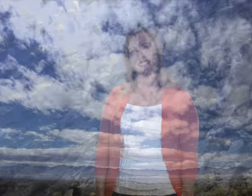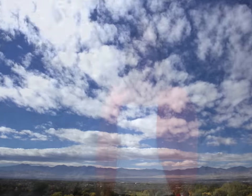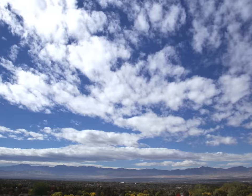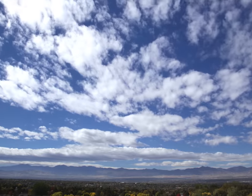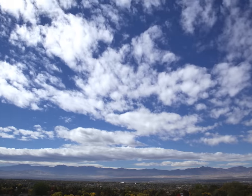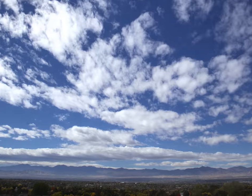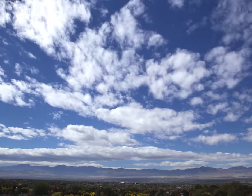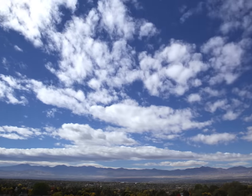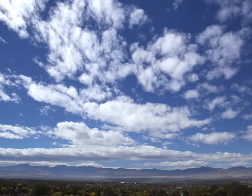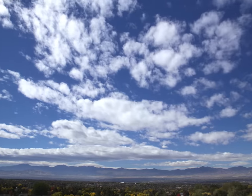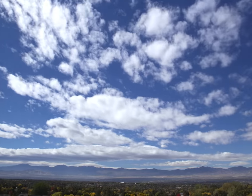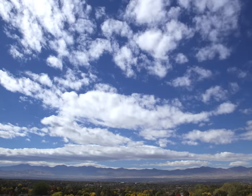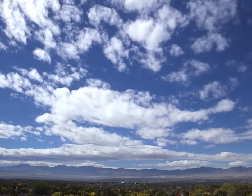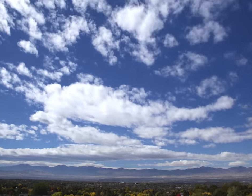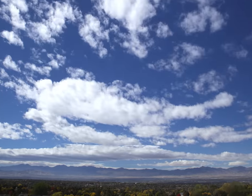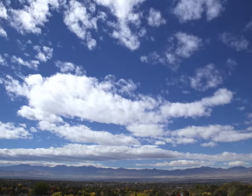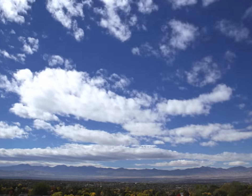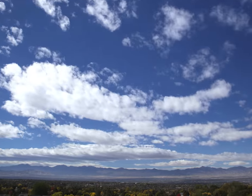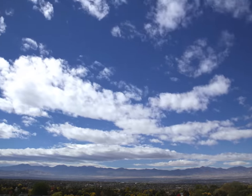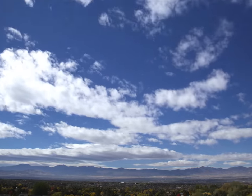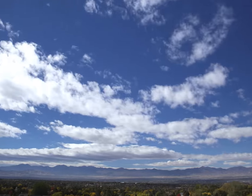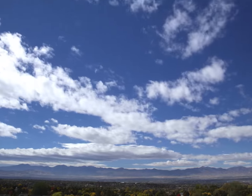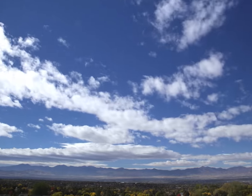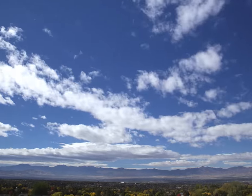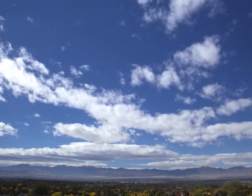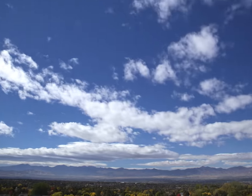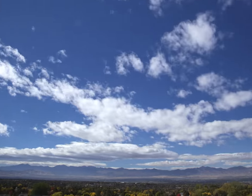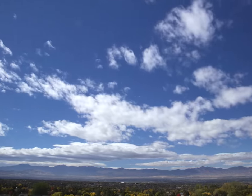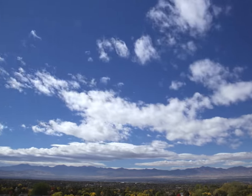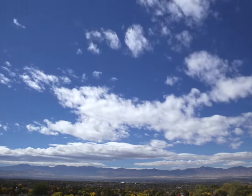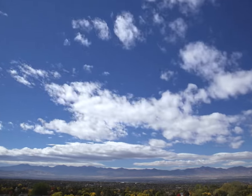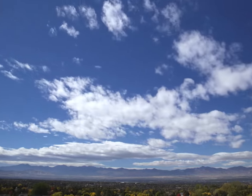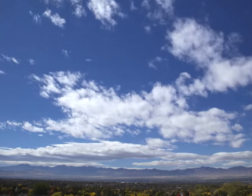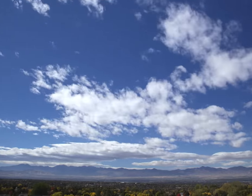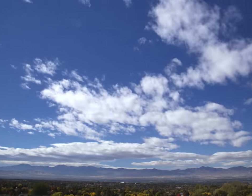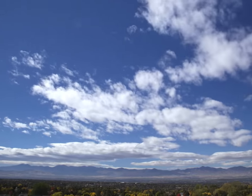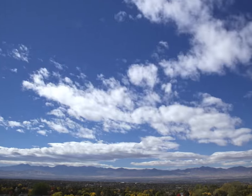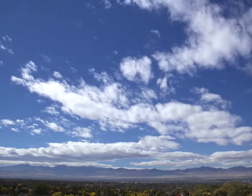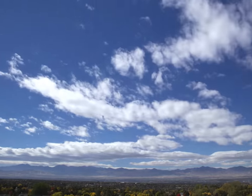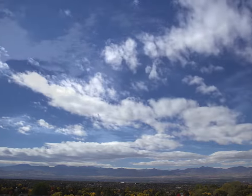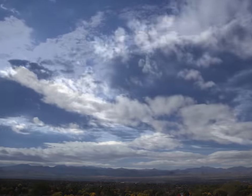The Earth is always changing Changing